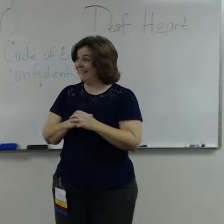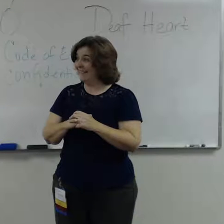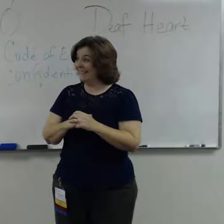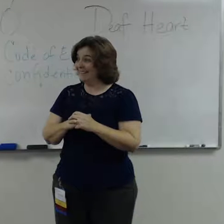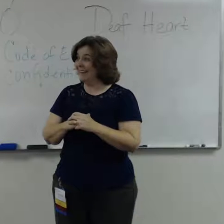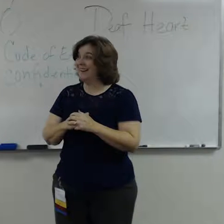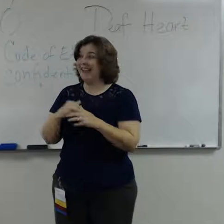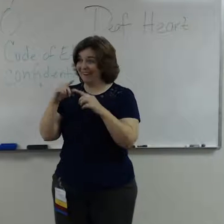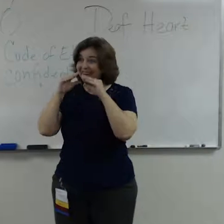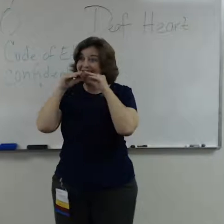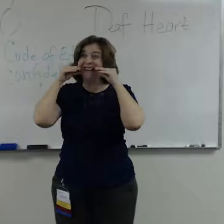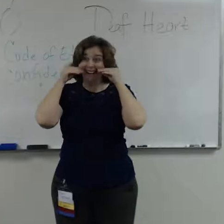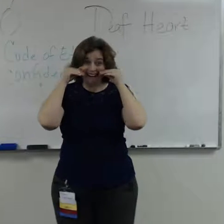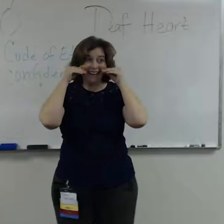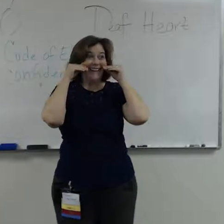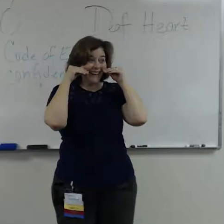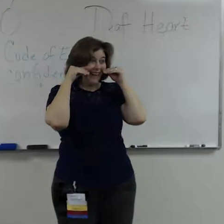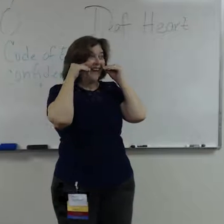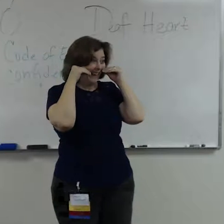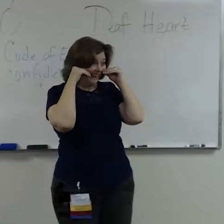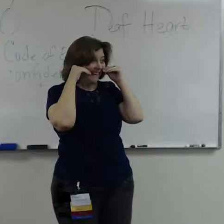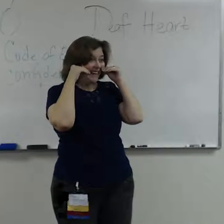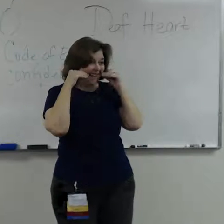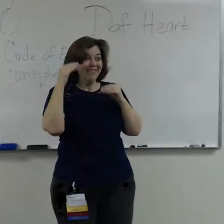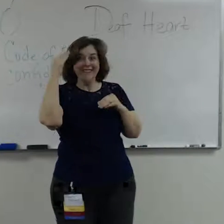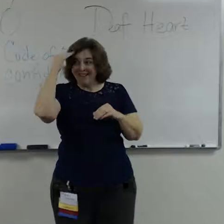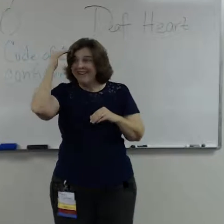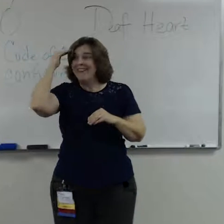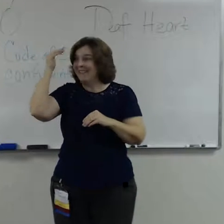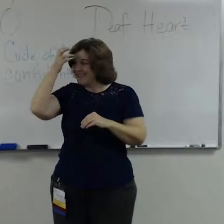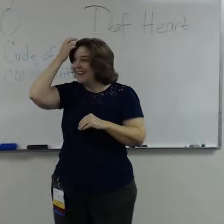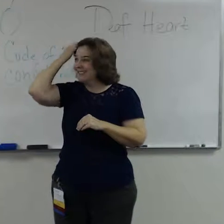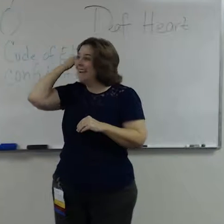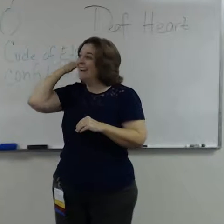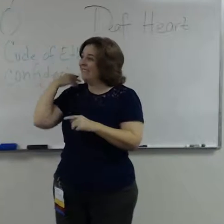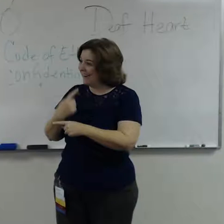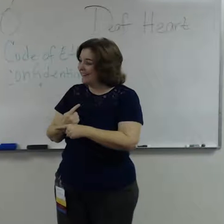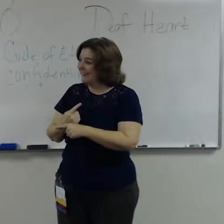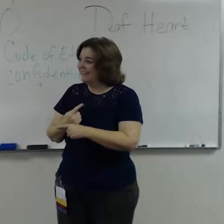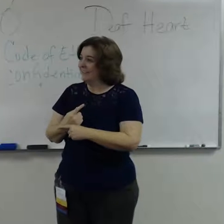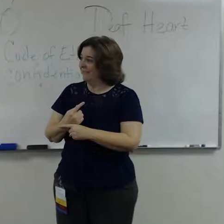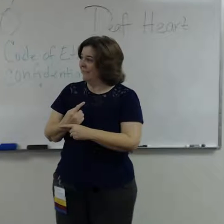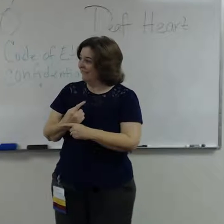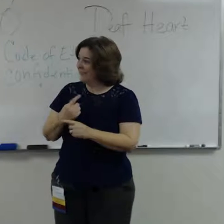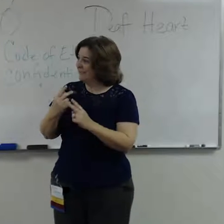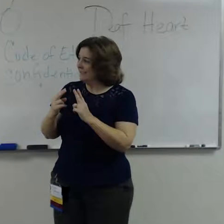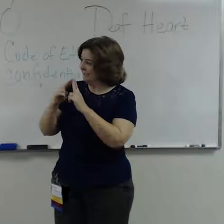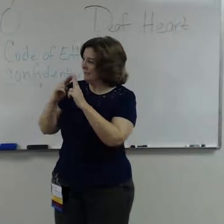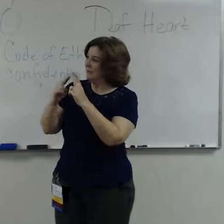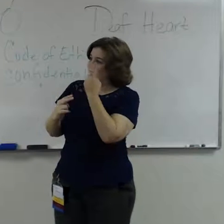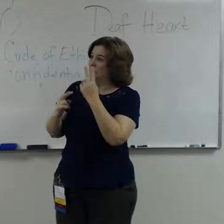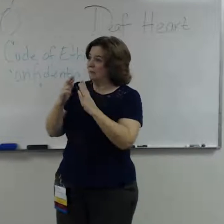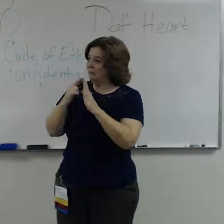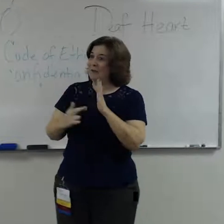Okay. And we're going, yeah, we know what that's like, right? Well, that's dual